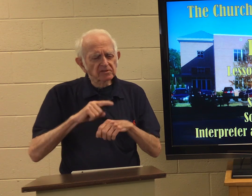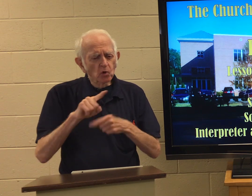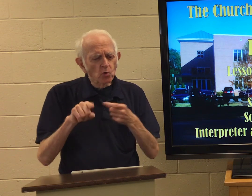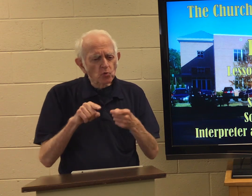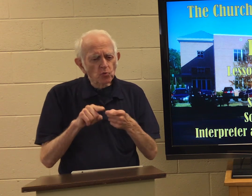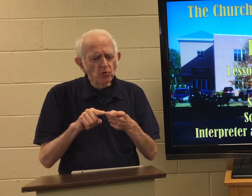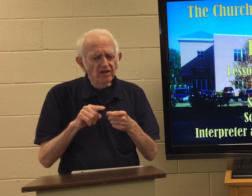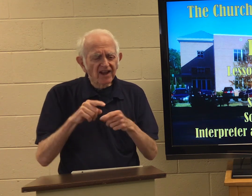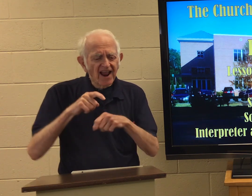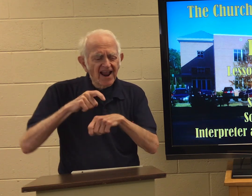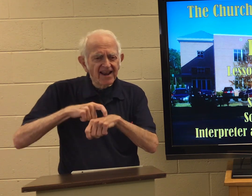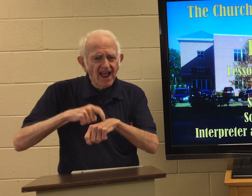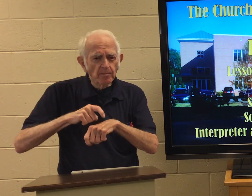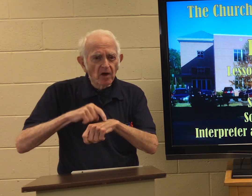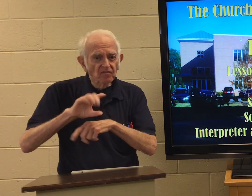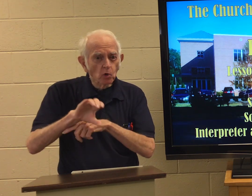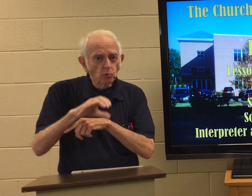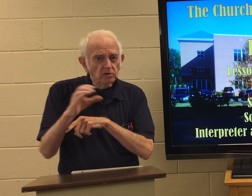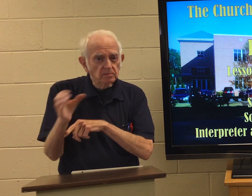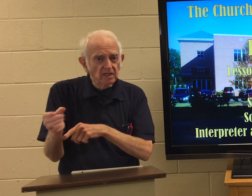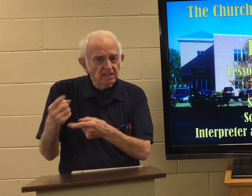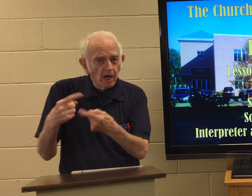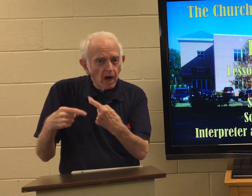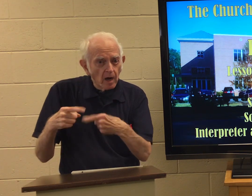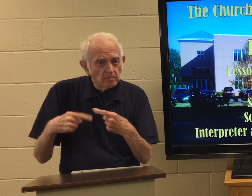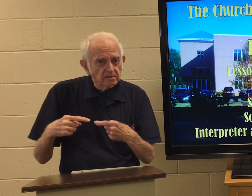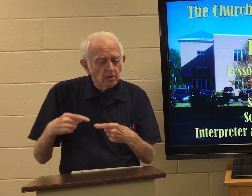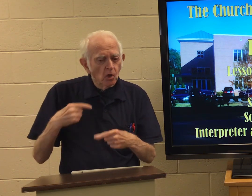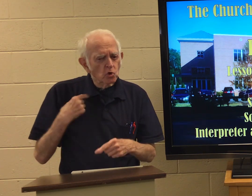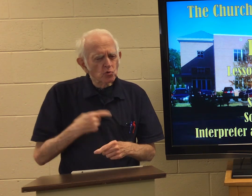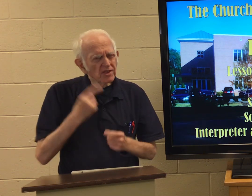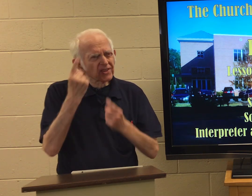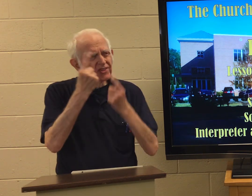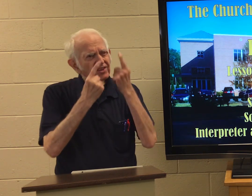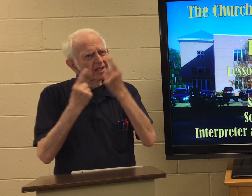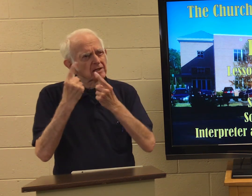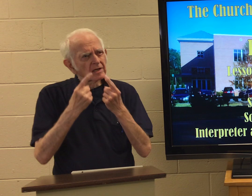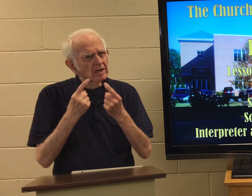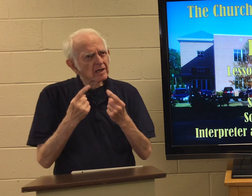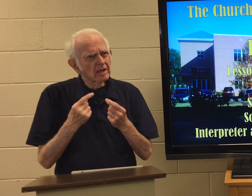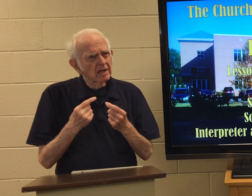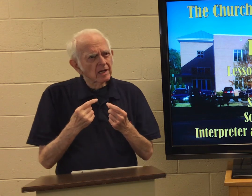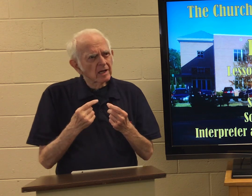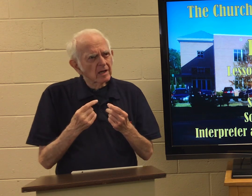Many times during the time of Christmas comes, we think,